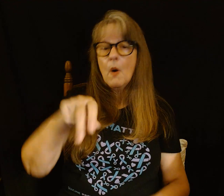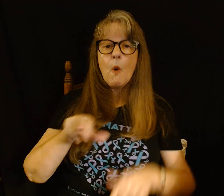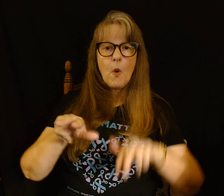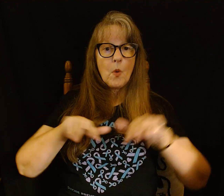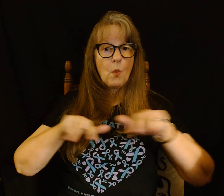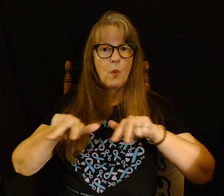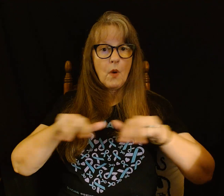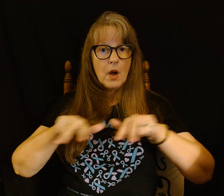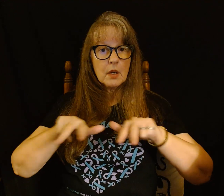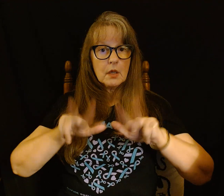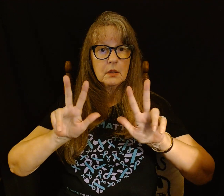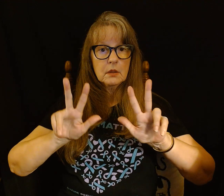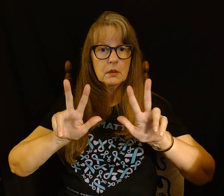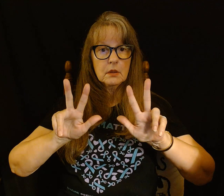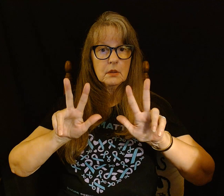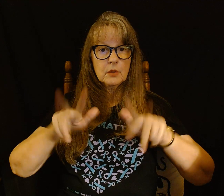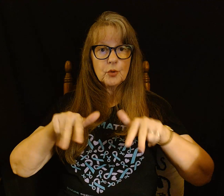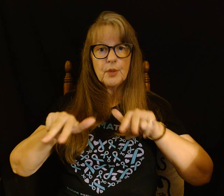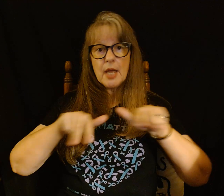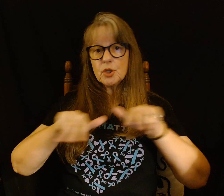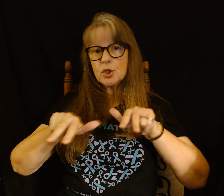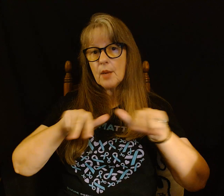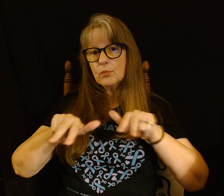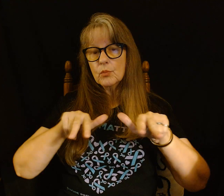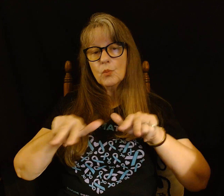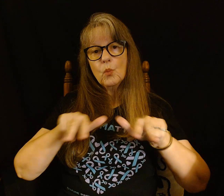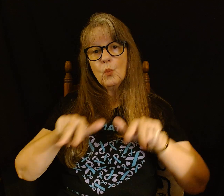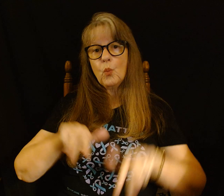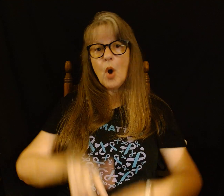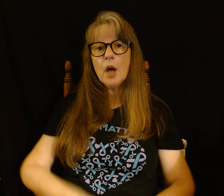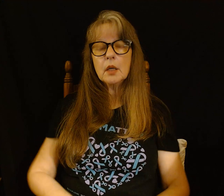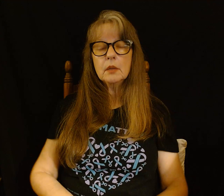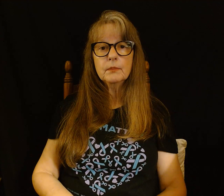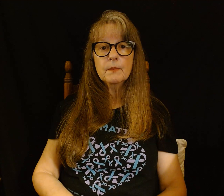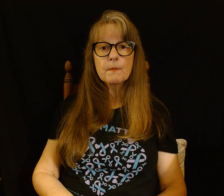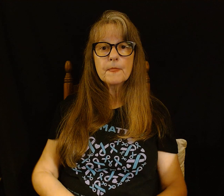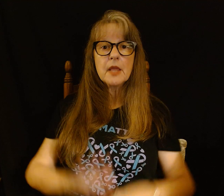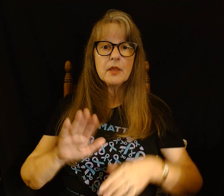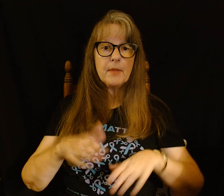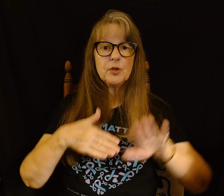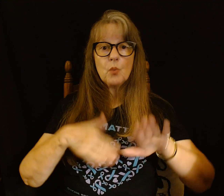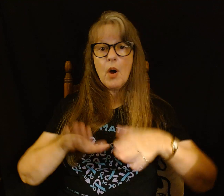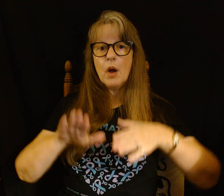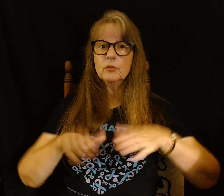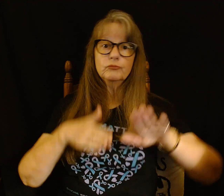or walk. 3-hand shape. Walk. They may do walk.